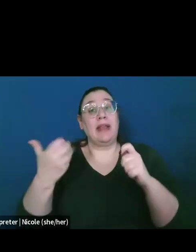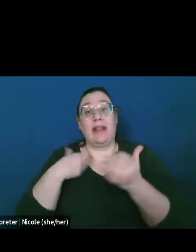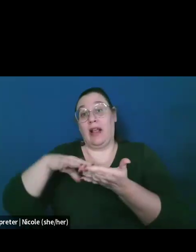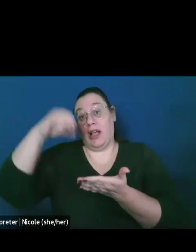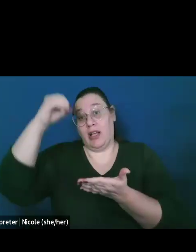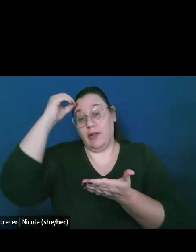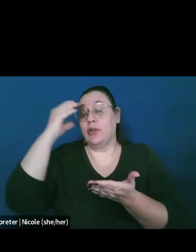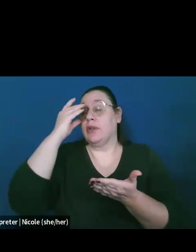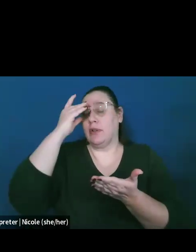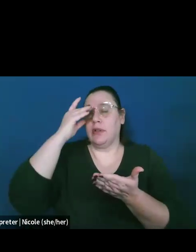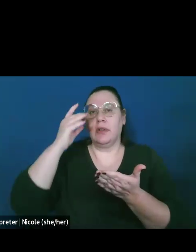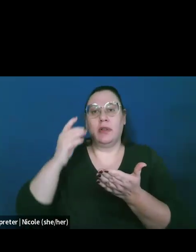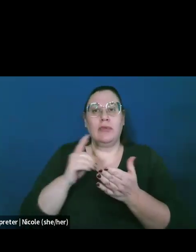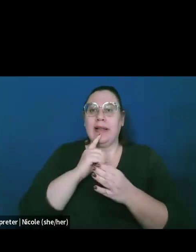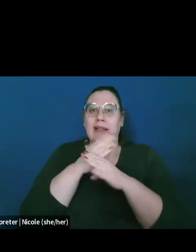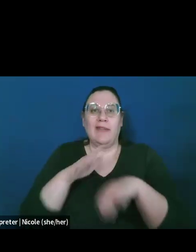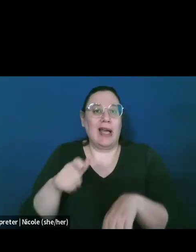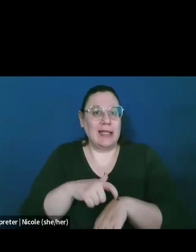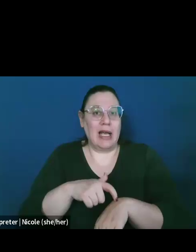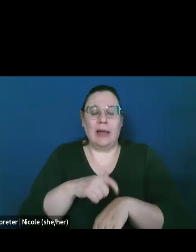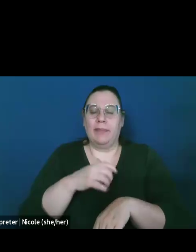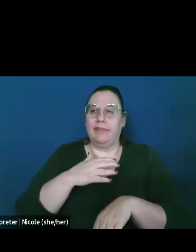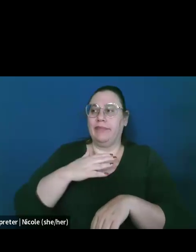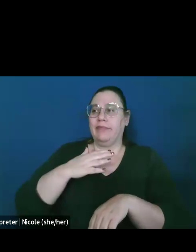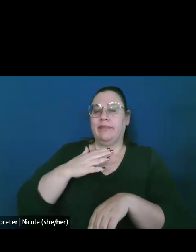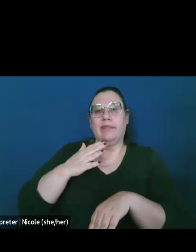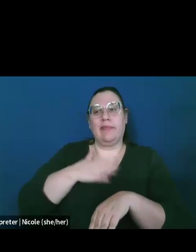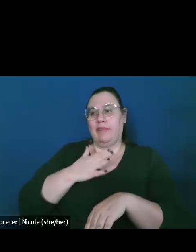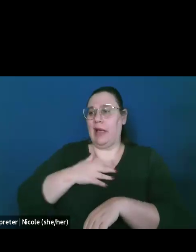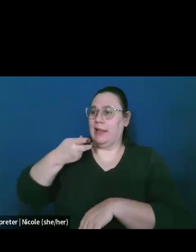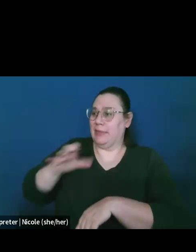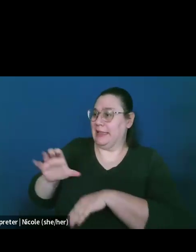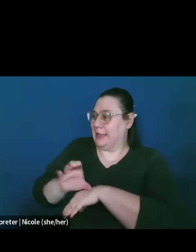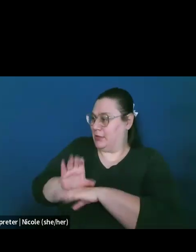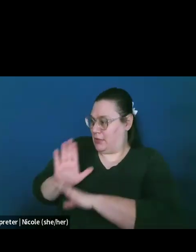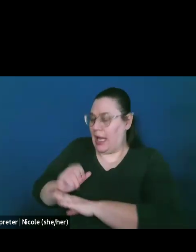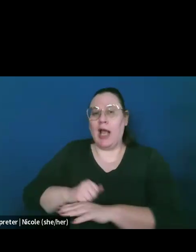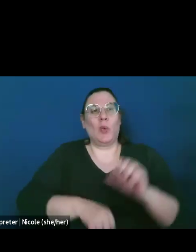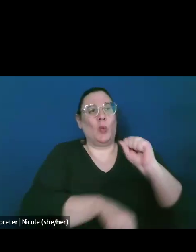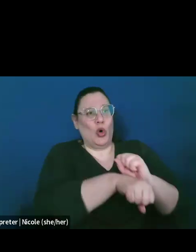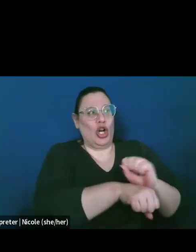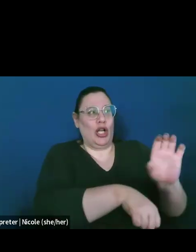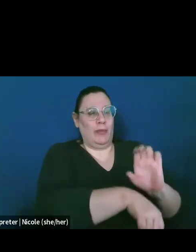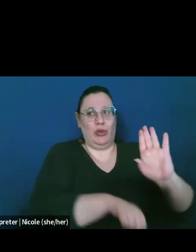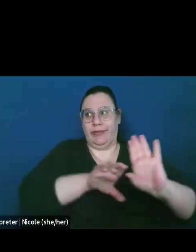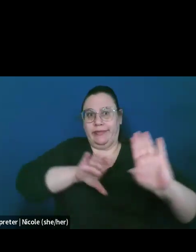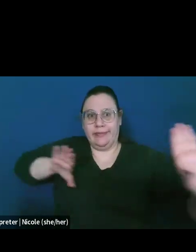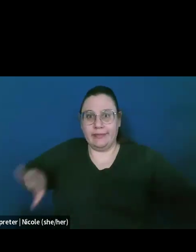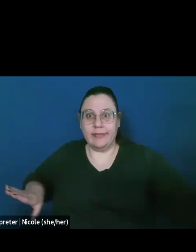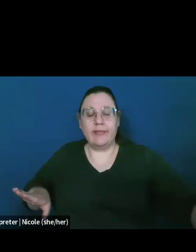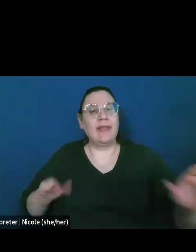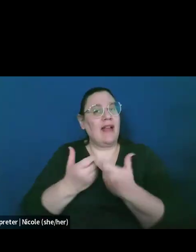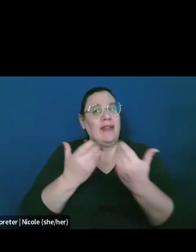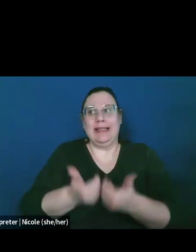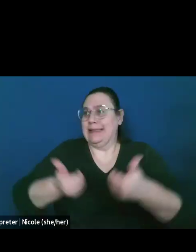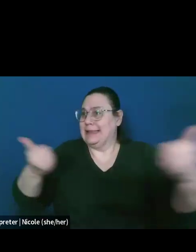to really divide time, and just you have your personal computer, you have your work computer, and just keeping everything separate and time separate and not having any